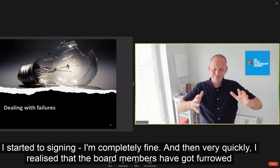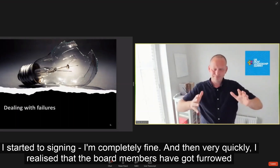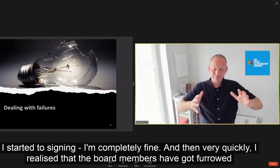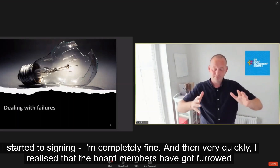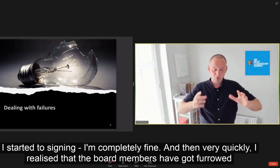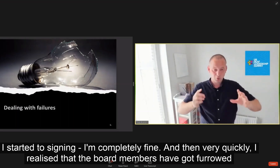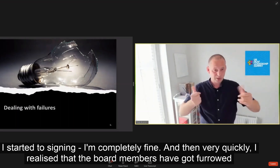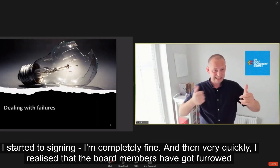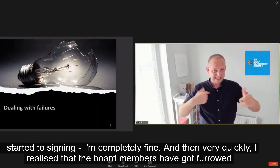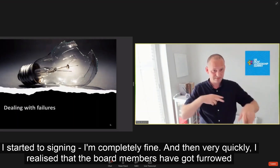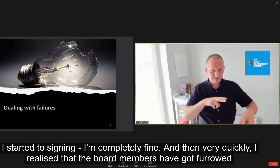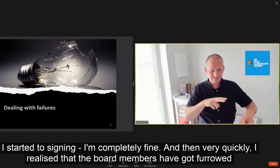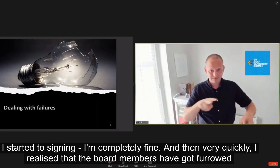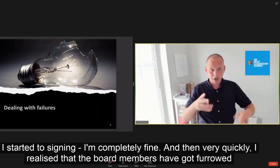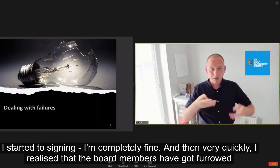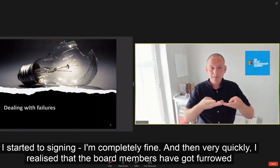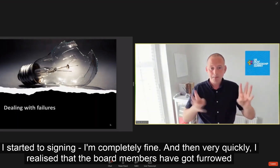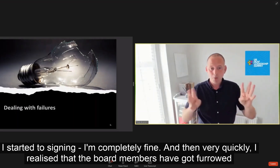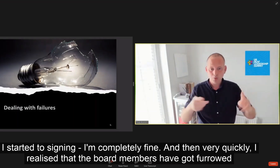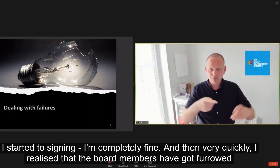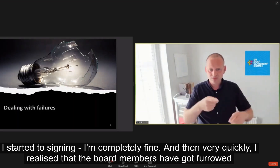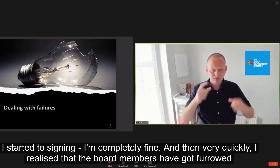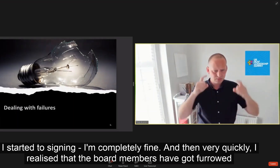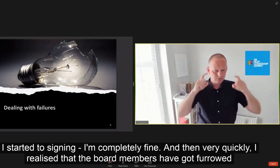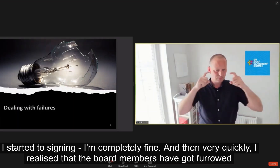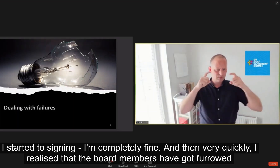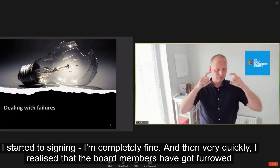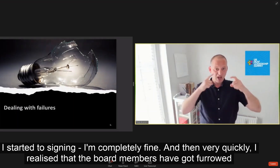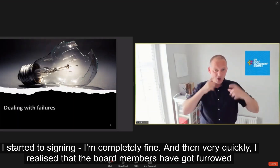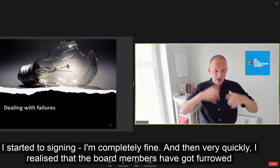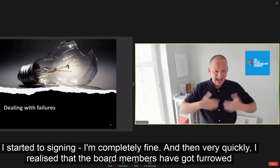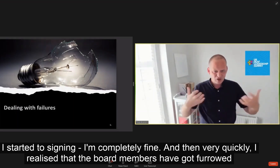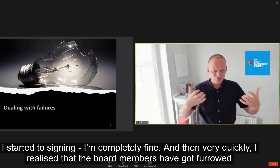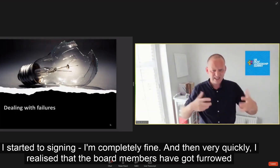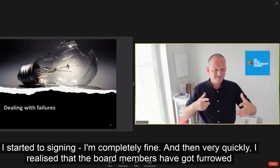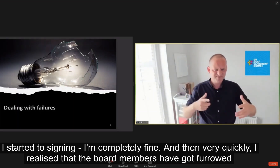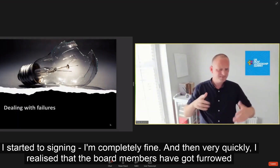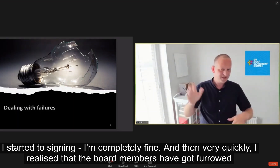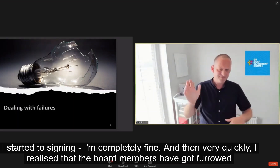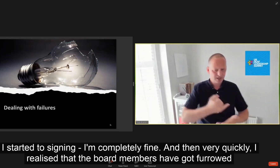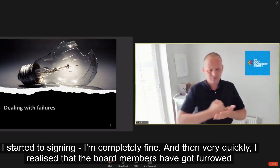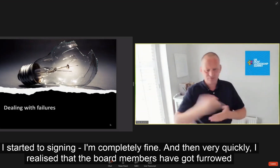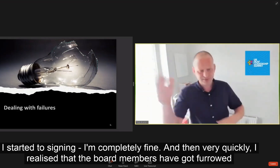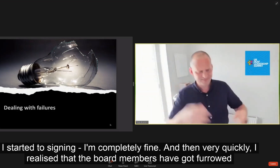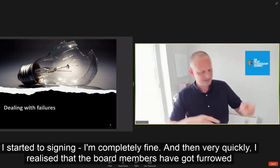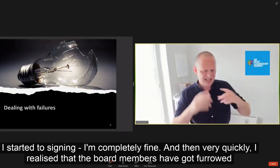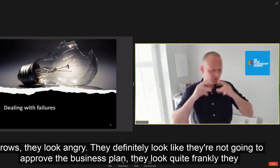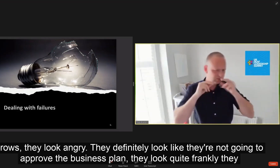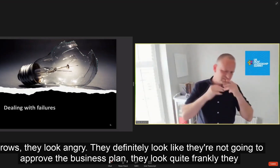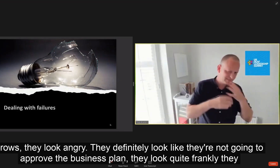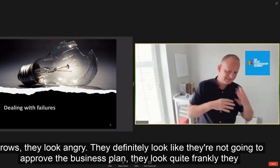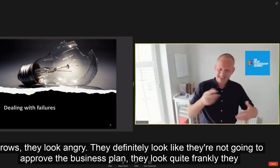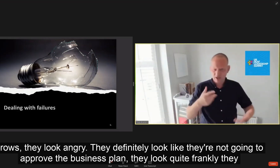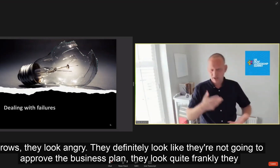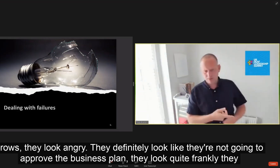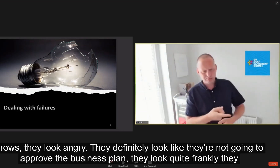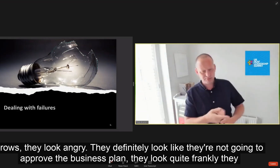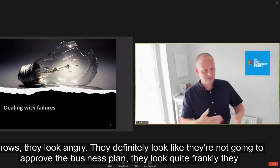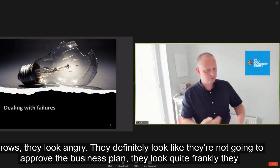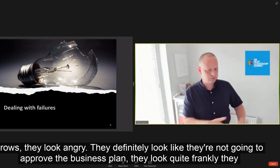completely fine. And then very quickly, I realised that the board members have got furrowed brows. They look angry. They definitely look like they're